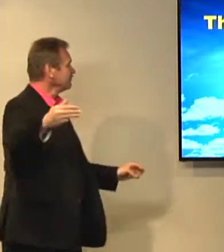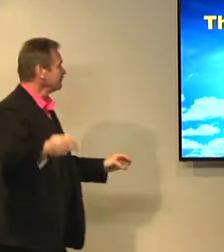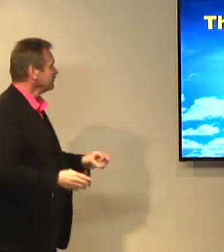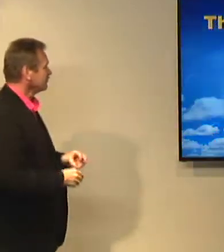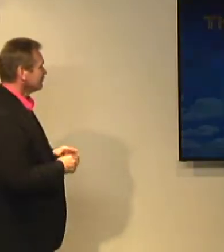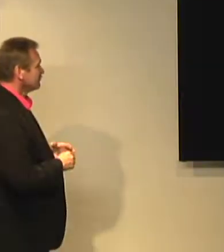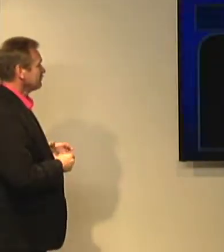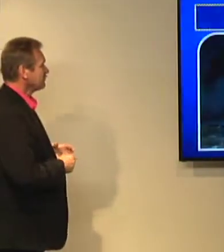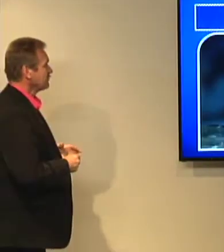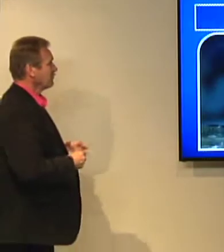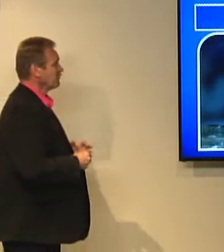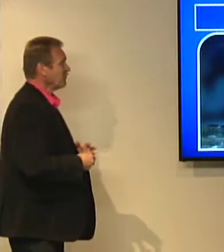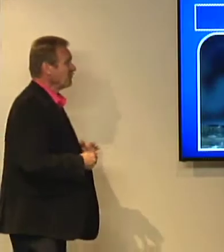Jesus Christ alone is eternal.